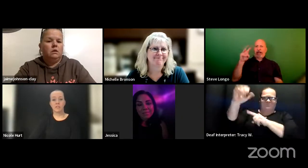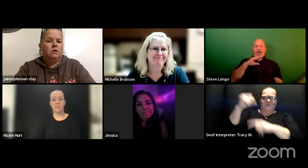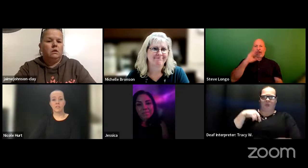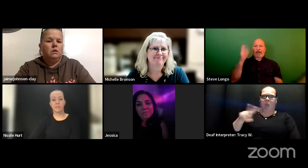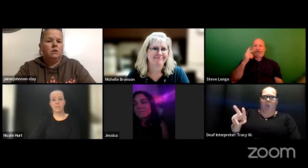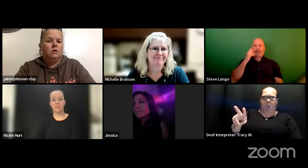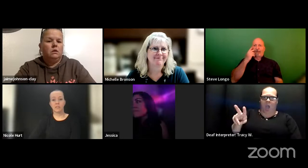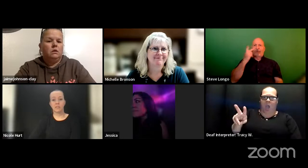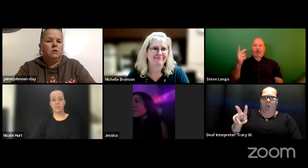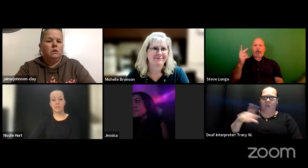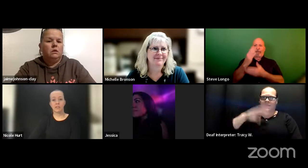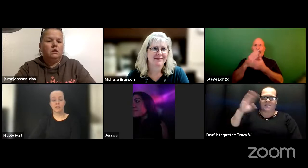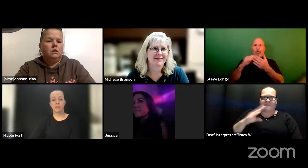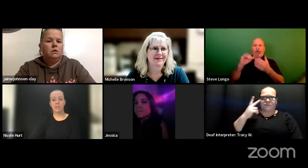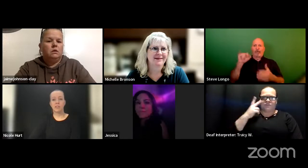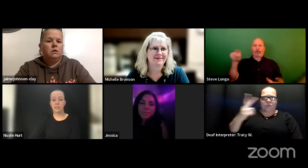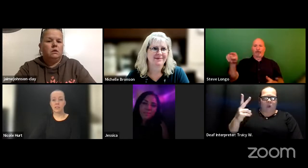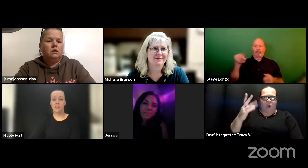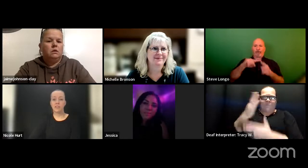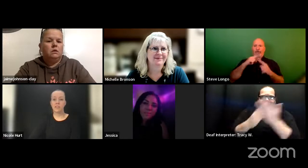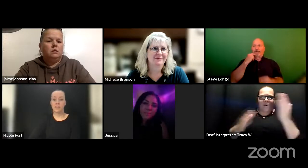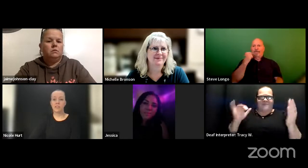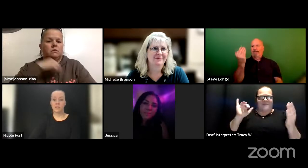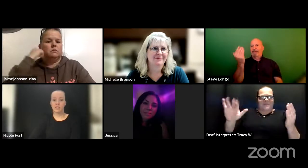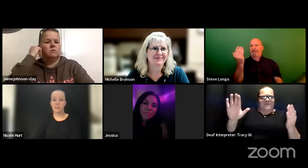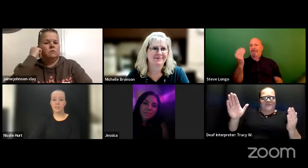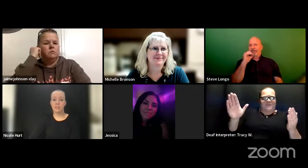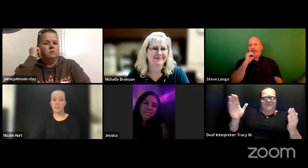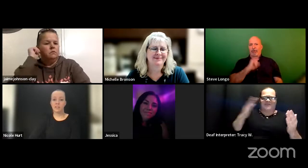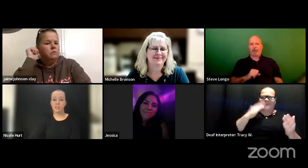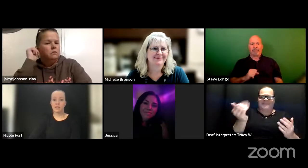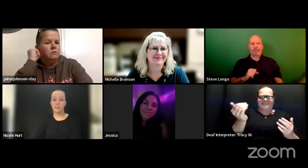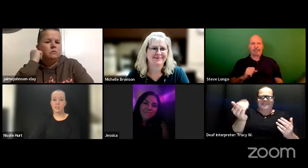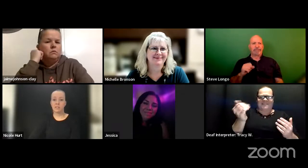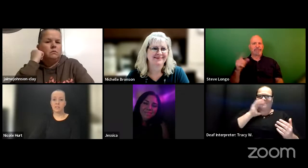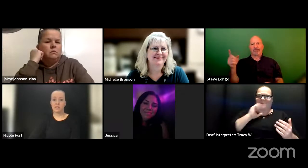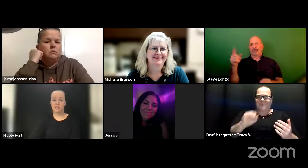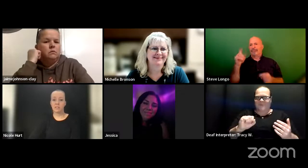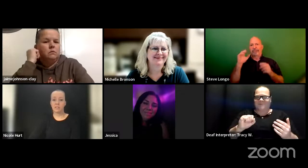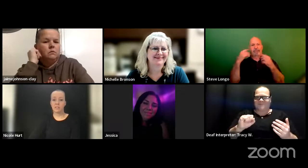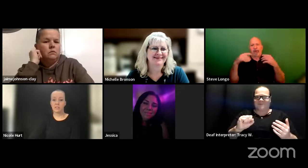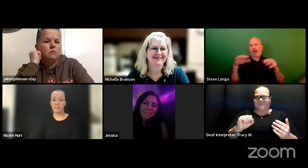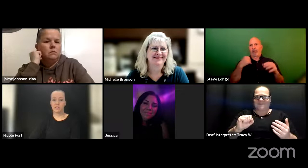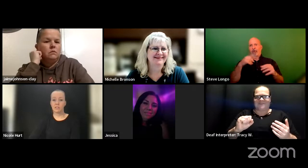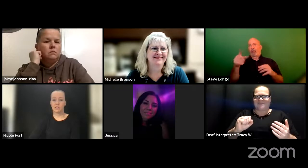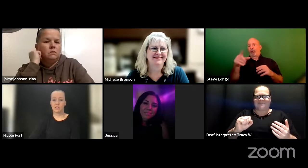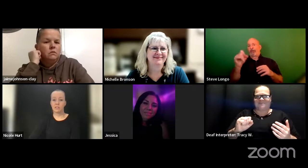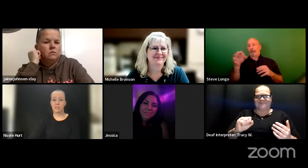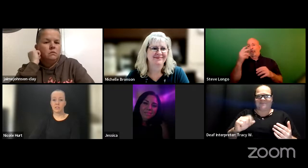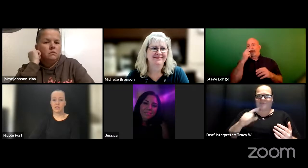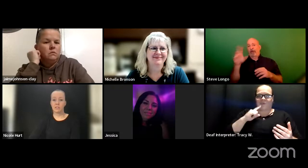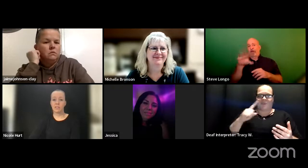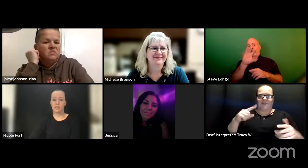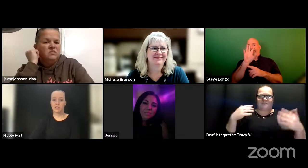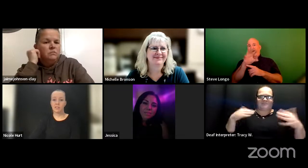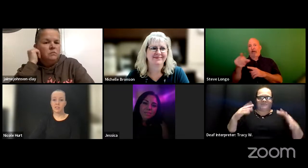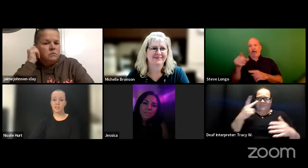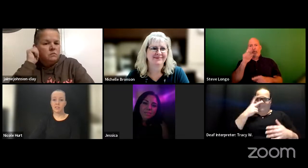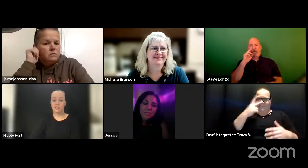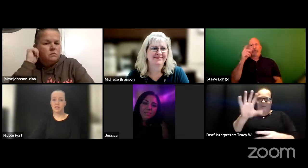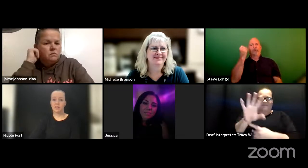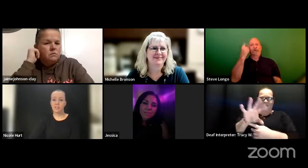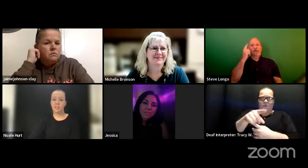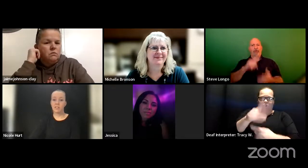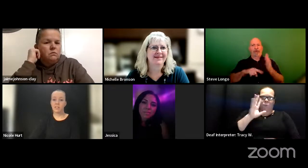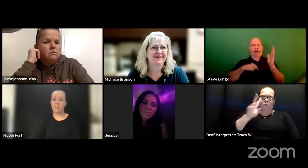And from there, she just took off. It was incredible. I never saw any of that potential in her until